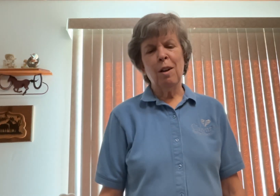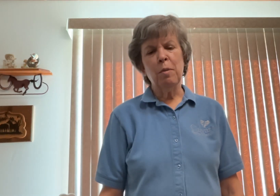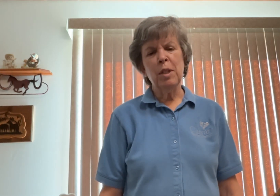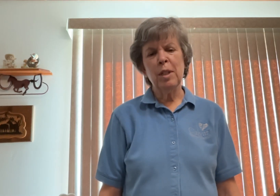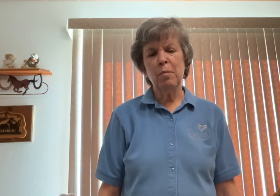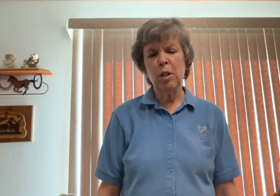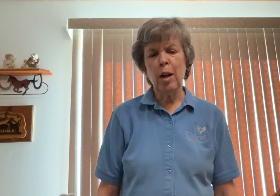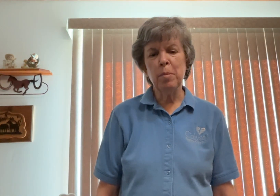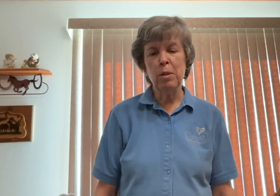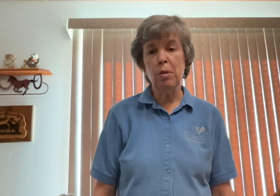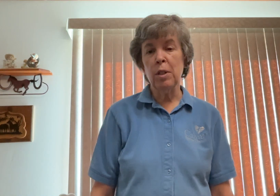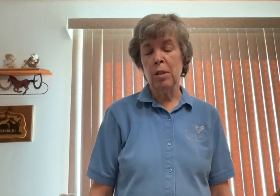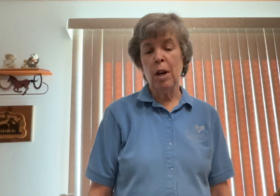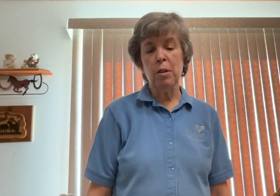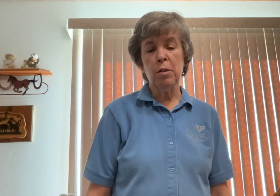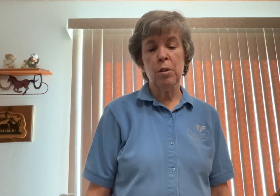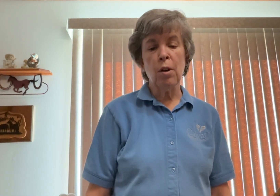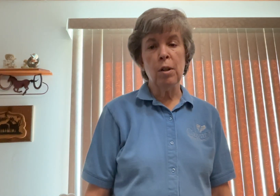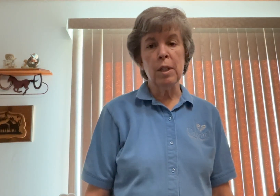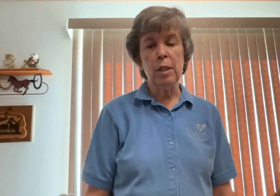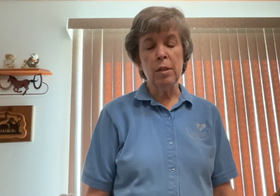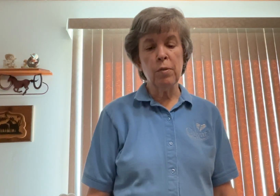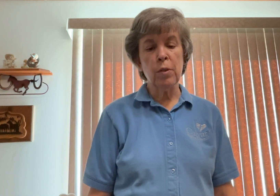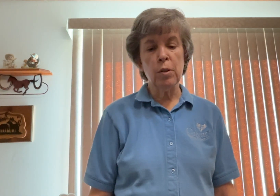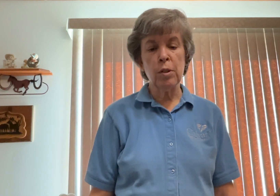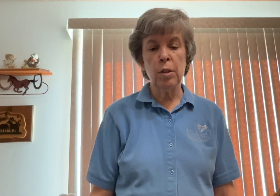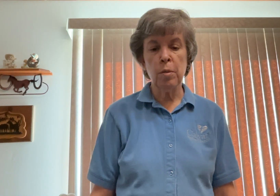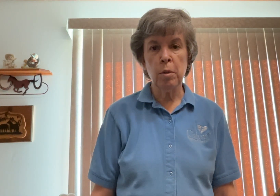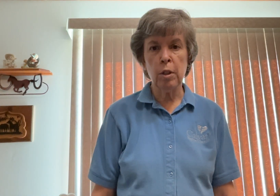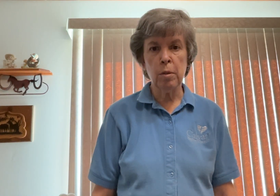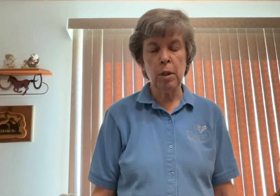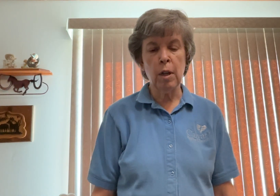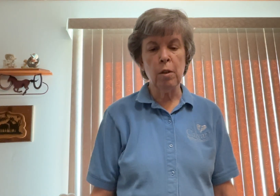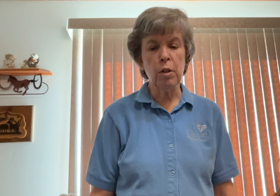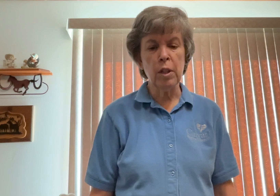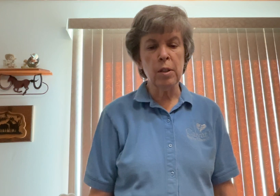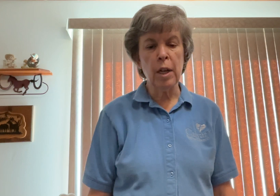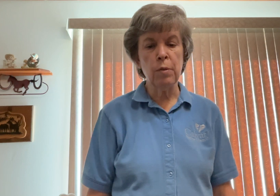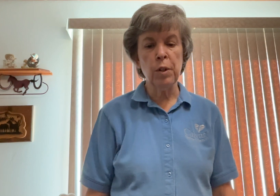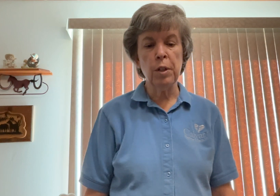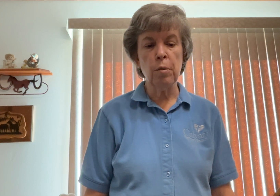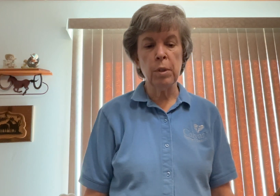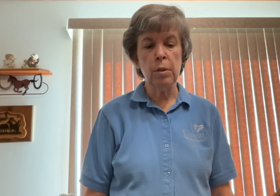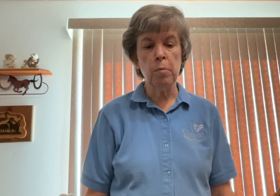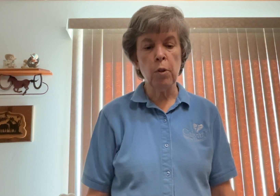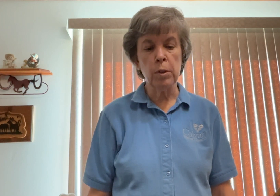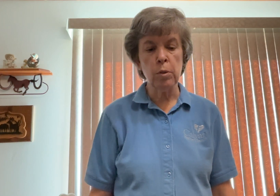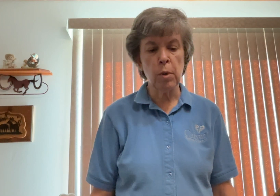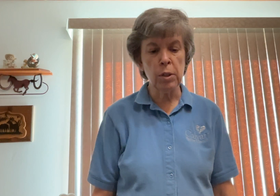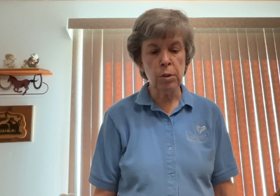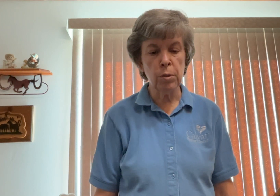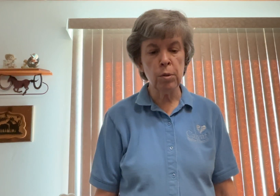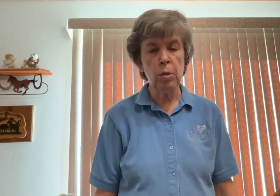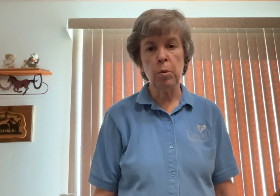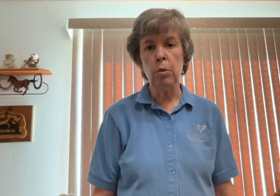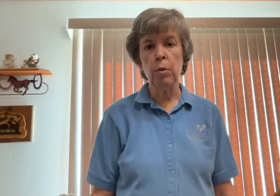All right, we didn't have time to do the entire song in the first Learning the Signs video. We did verses 1 and 2, so we're going